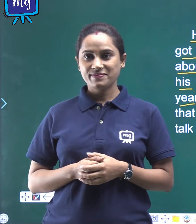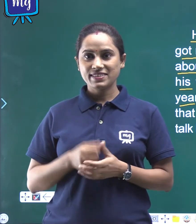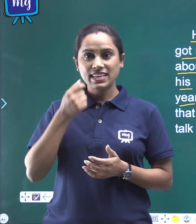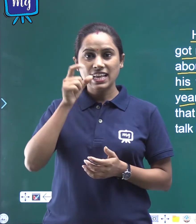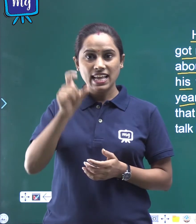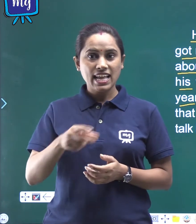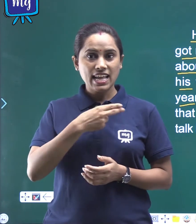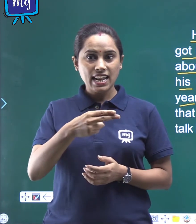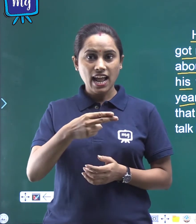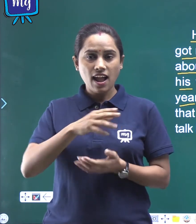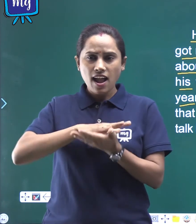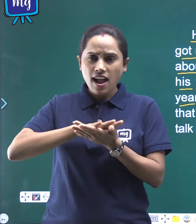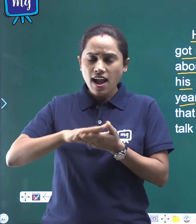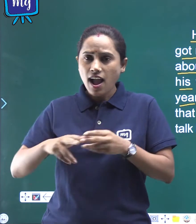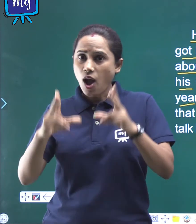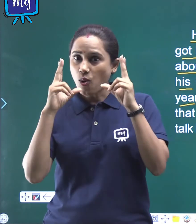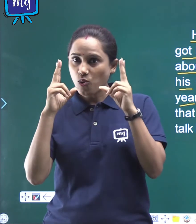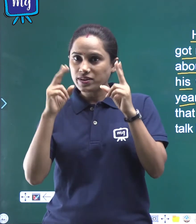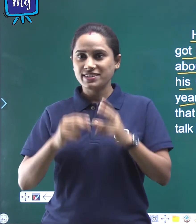Ranga hoped